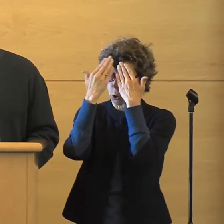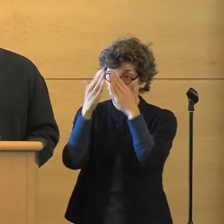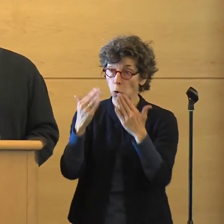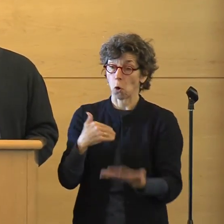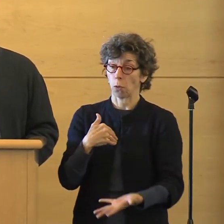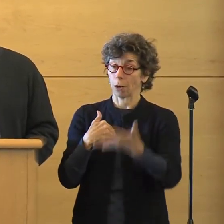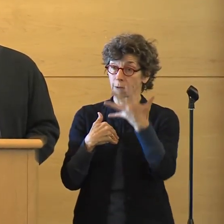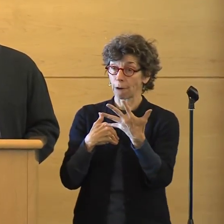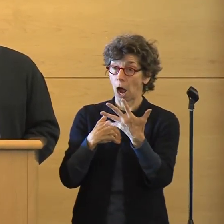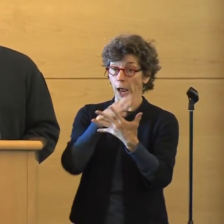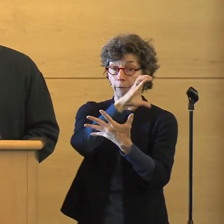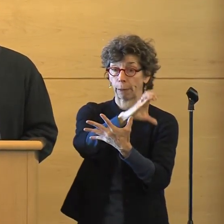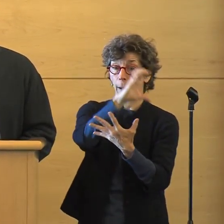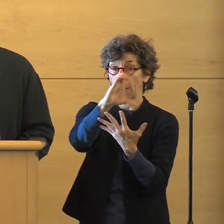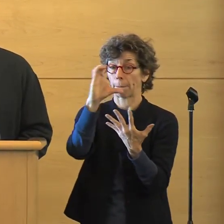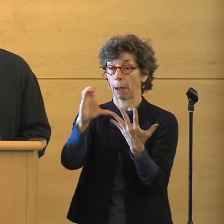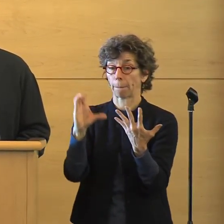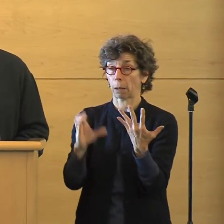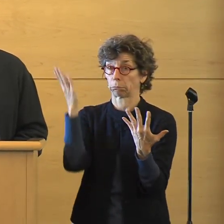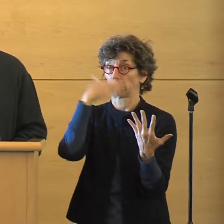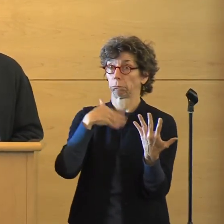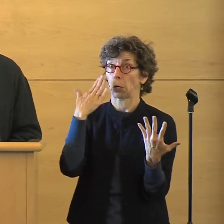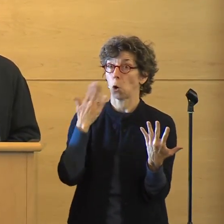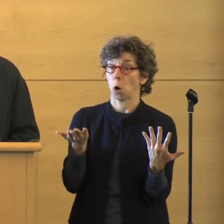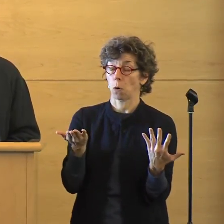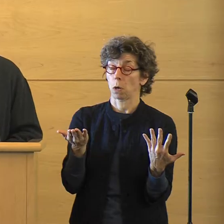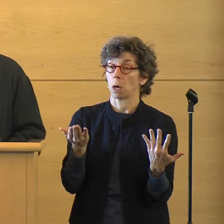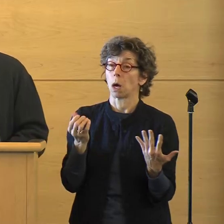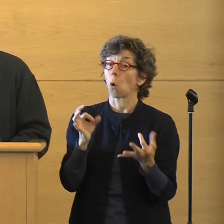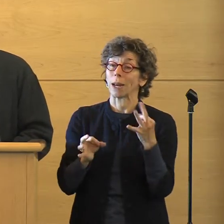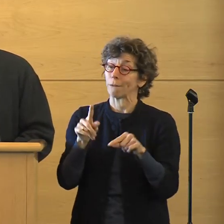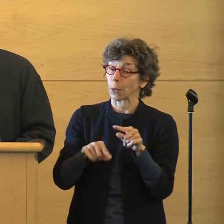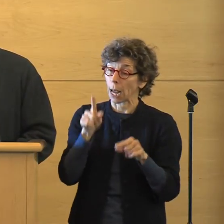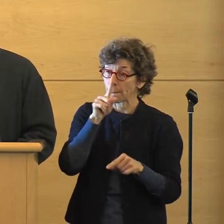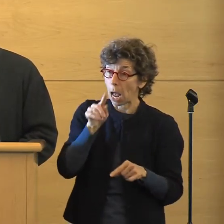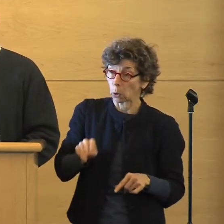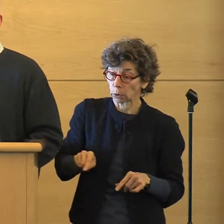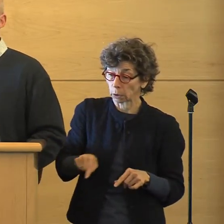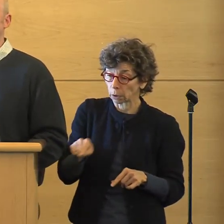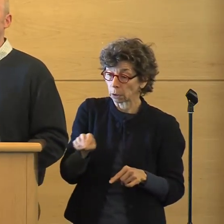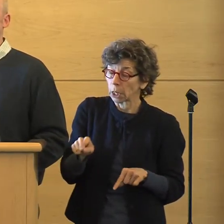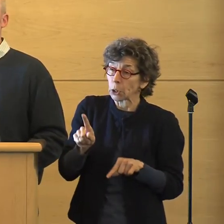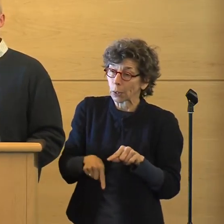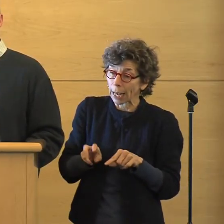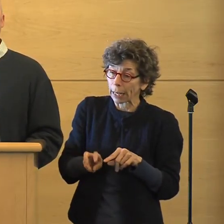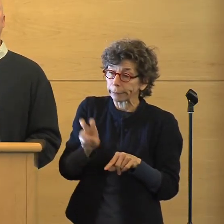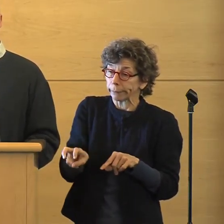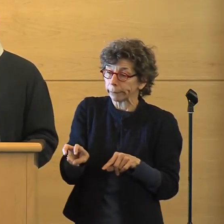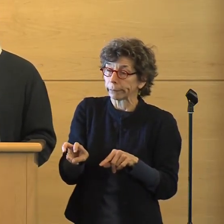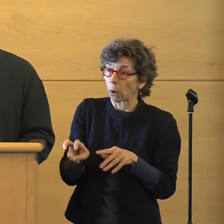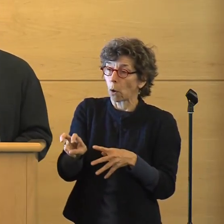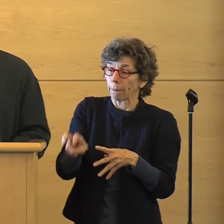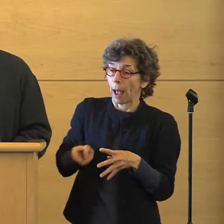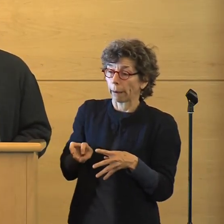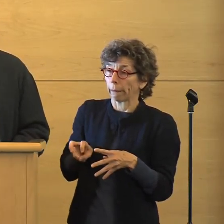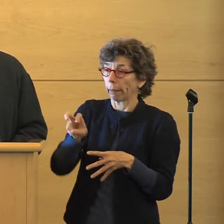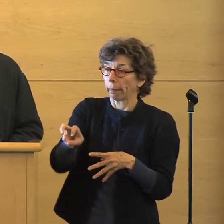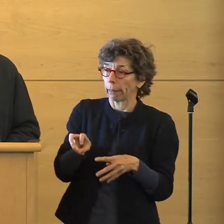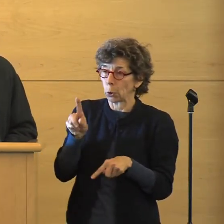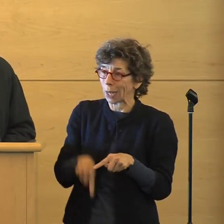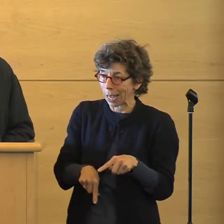Most of these are very inaccessible in that there's no communication of the structure. So a person who can't